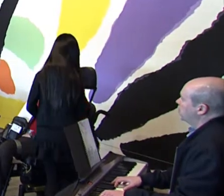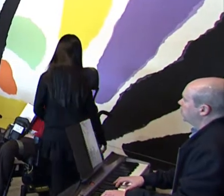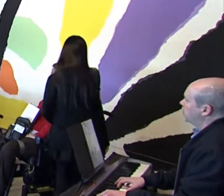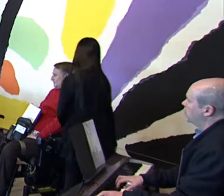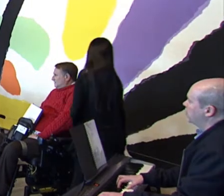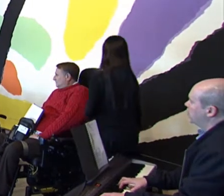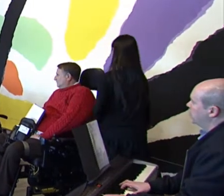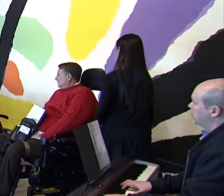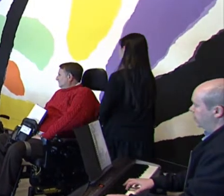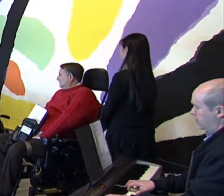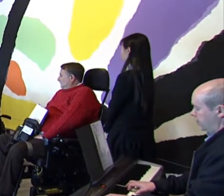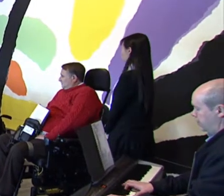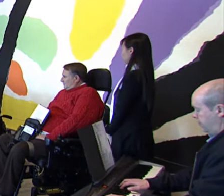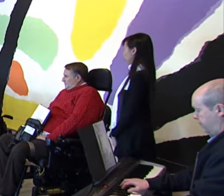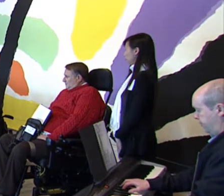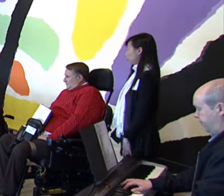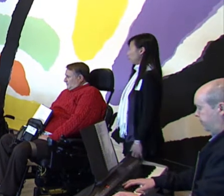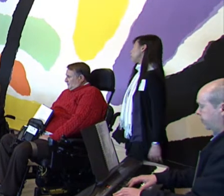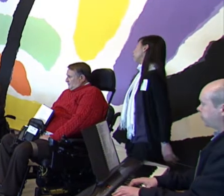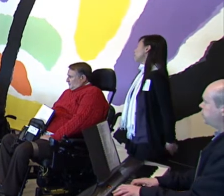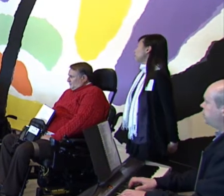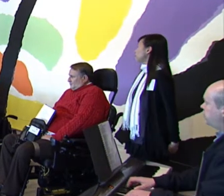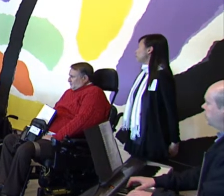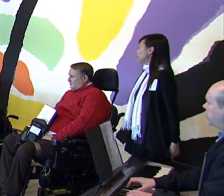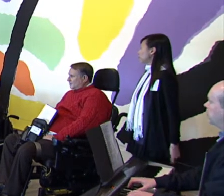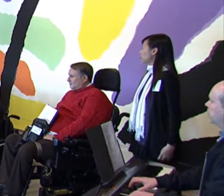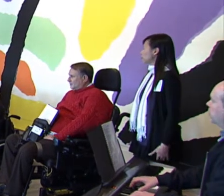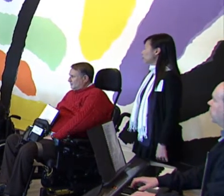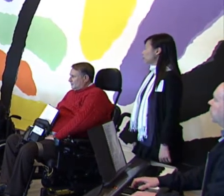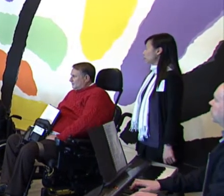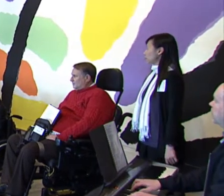I had a dream my life would be